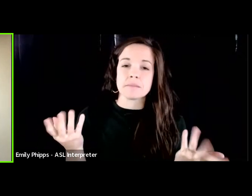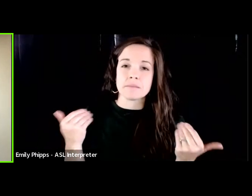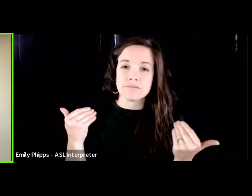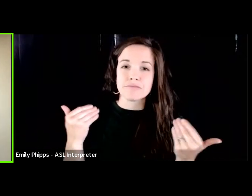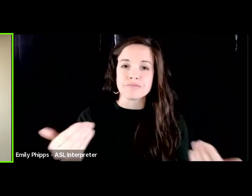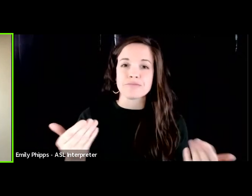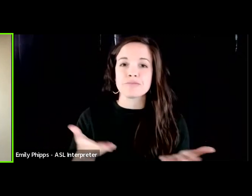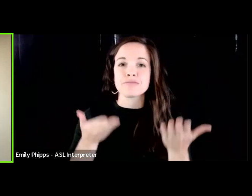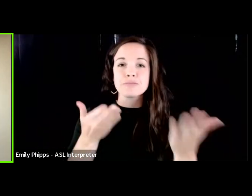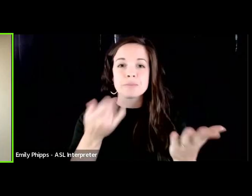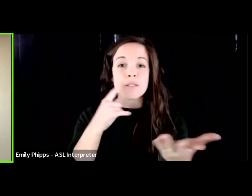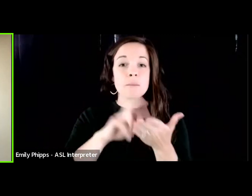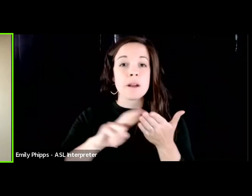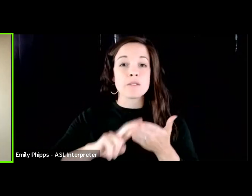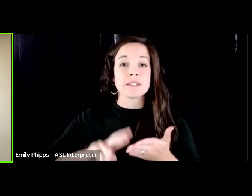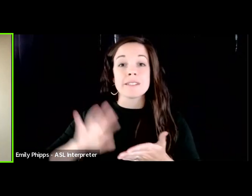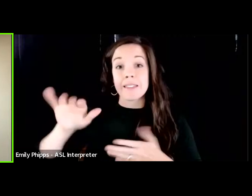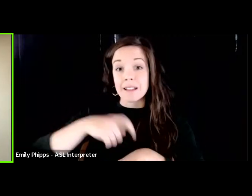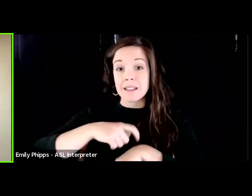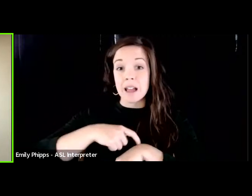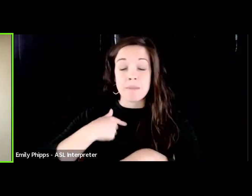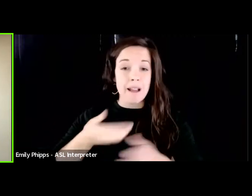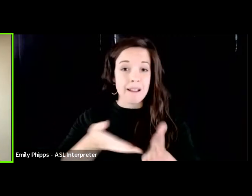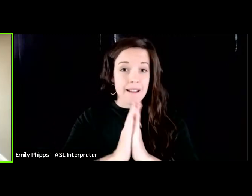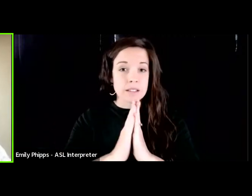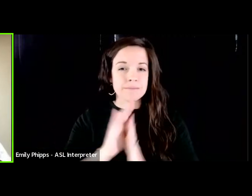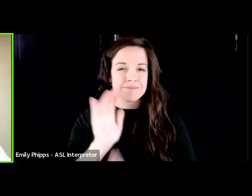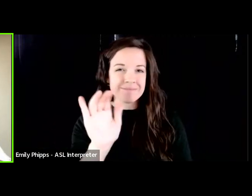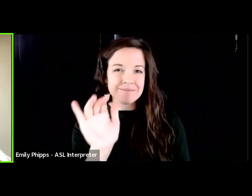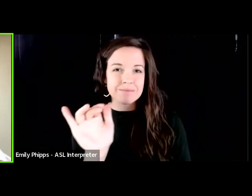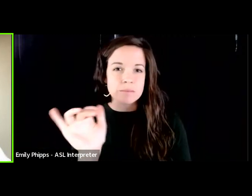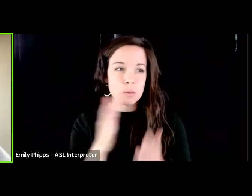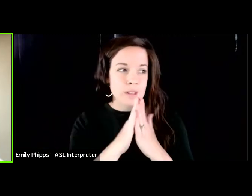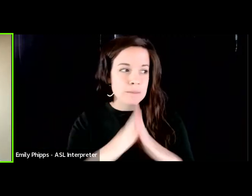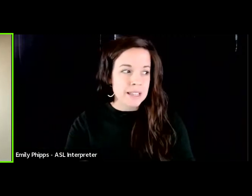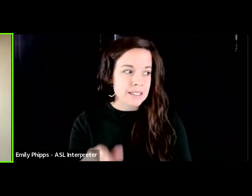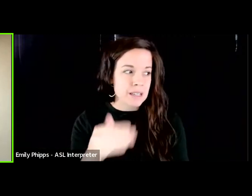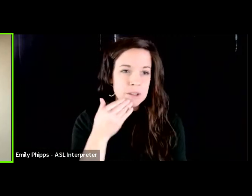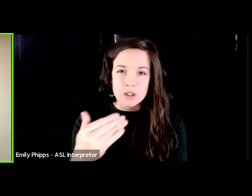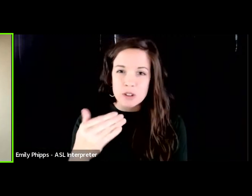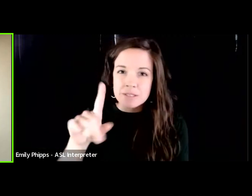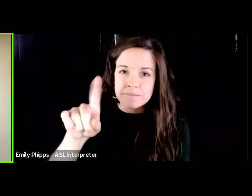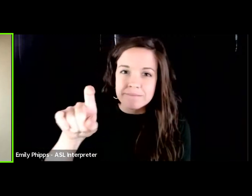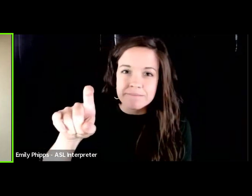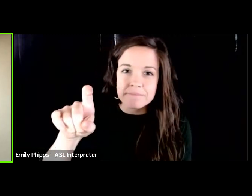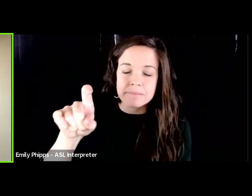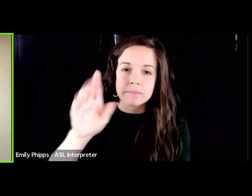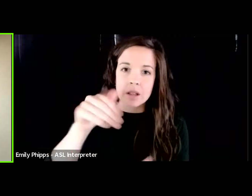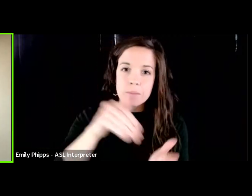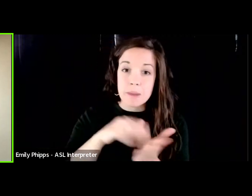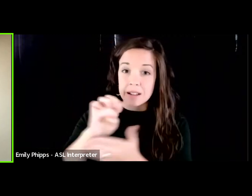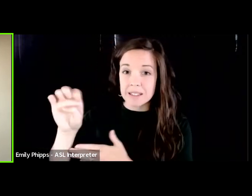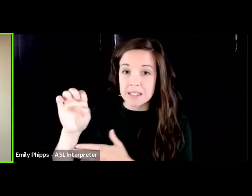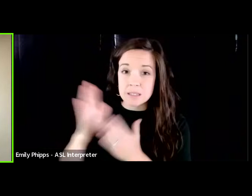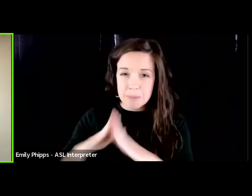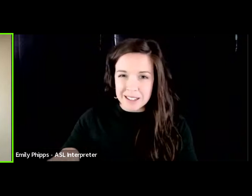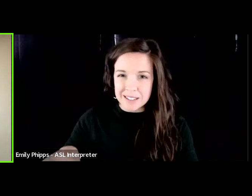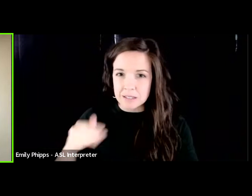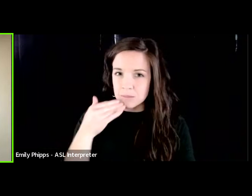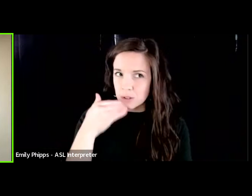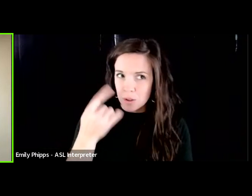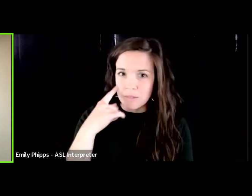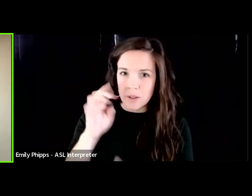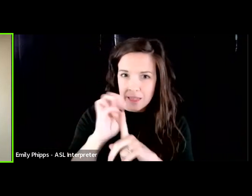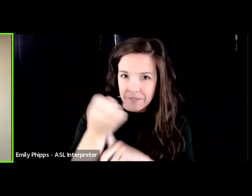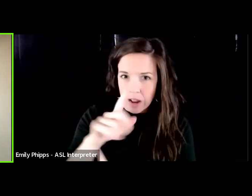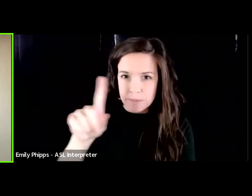for my research. And at that time, I asked the question, was peace going to be good, Middle East peace, for the environment? And my